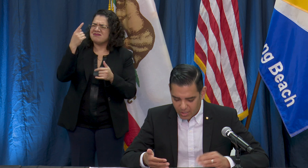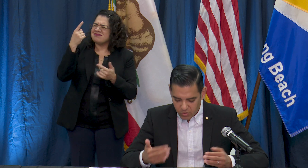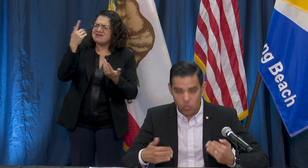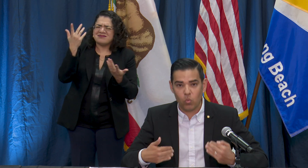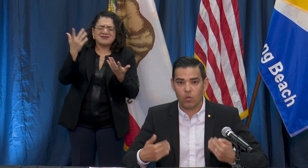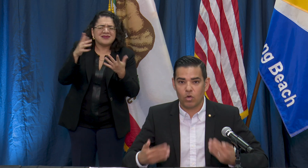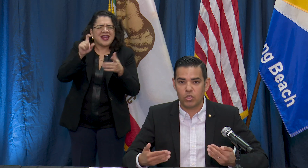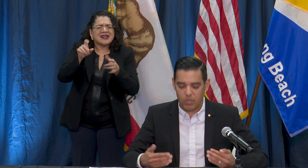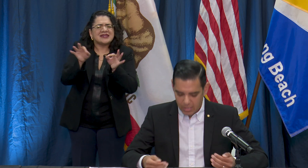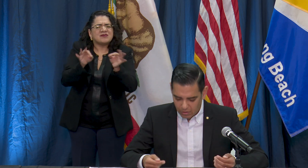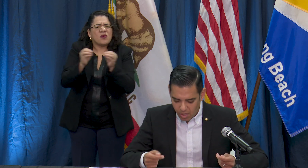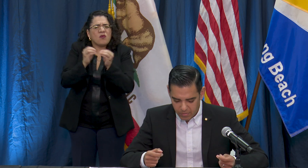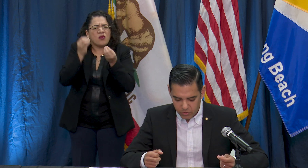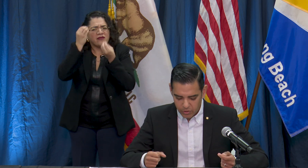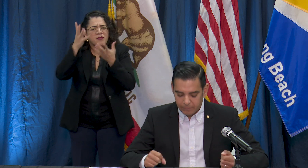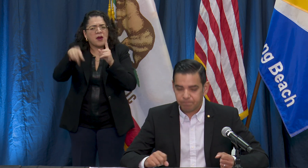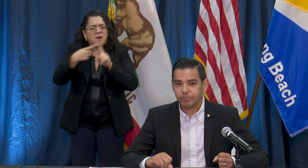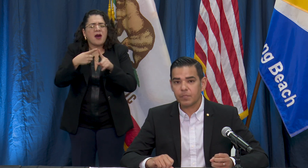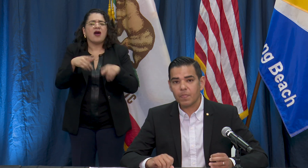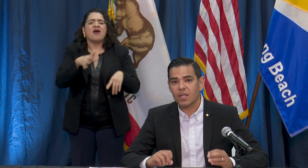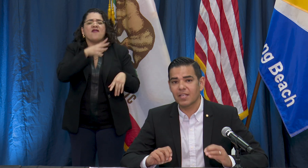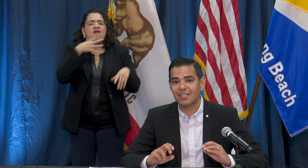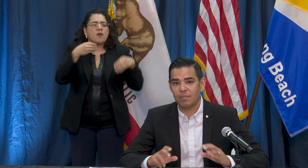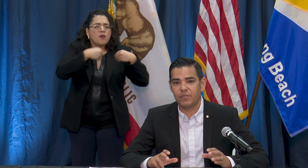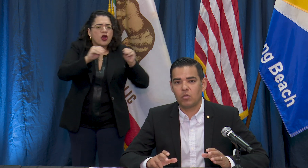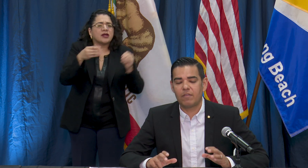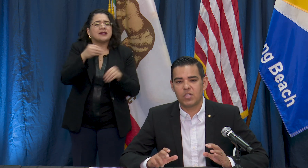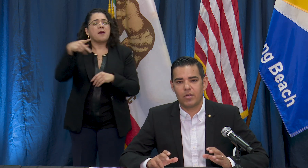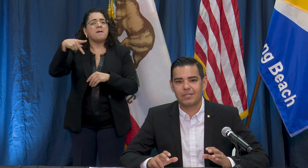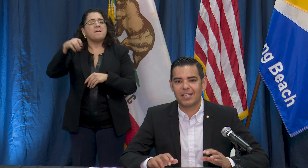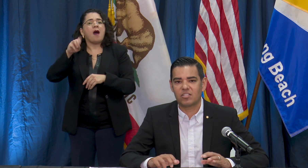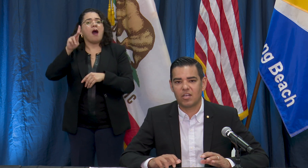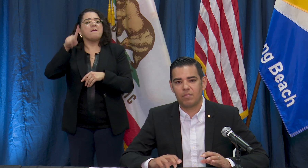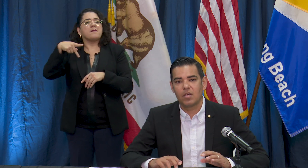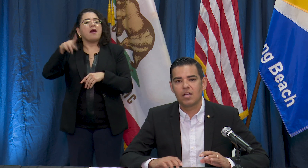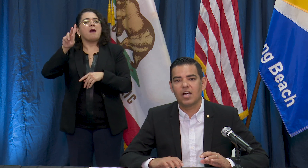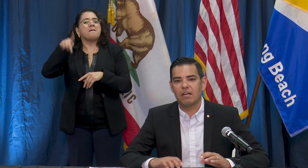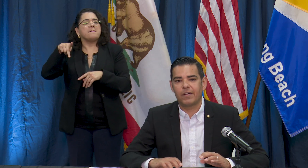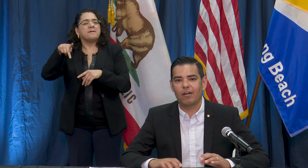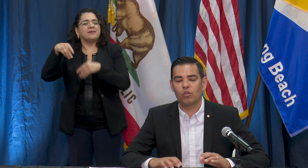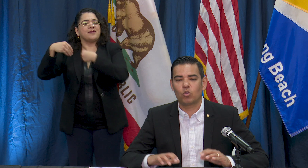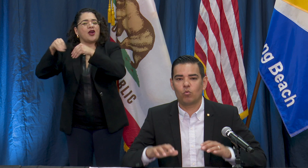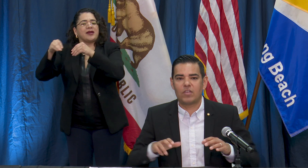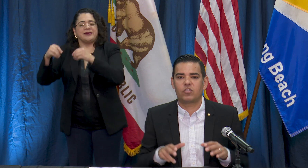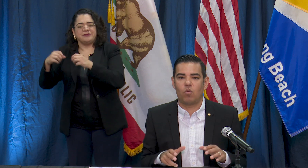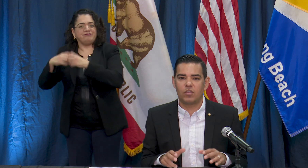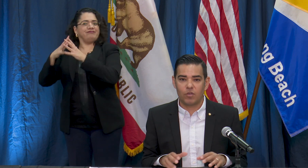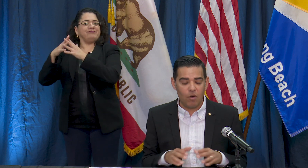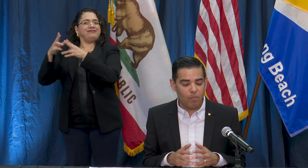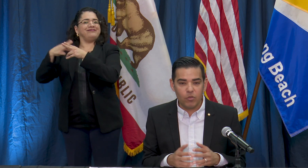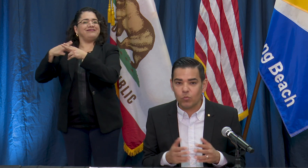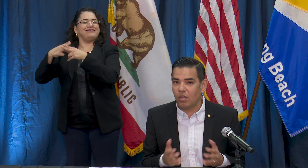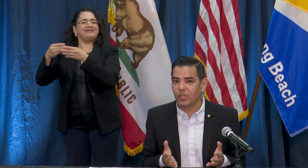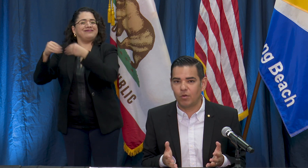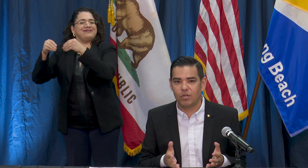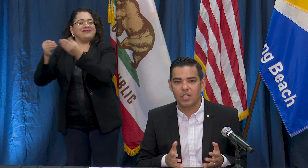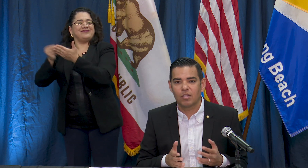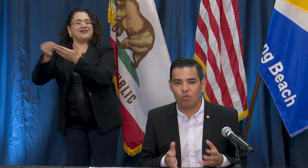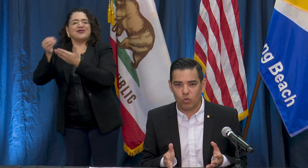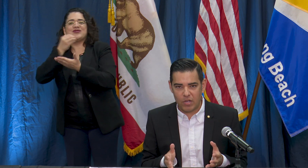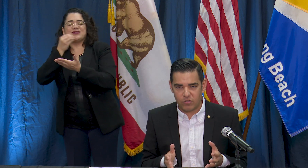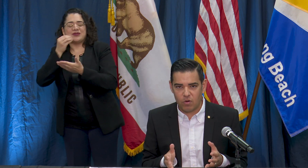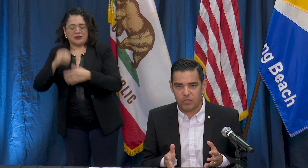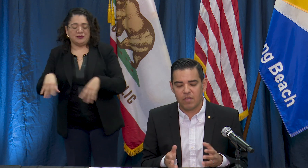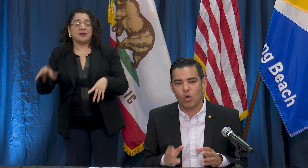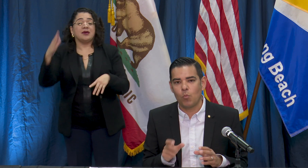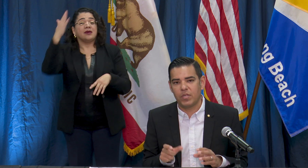pop-up markets, what we're doing in Long Beach. Some of you have noticed that some of our local restaurants, our most well-known